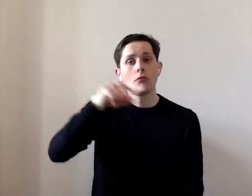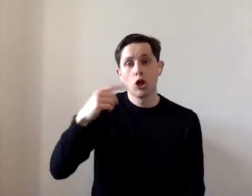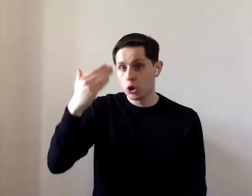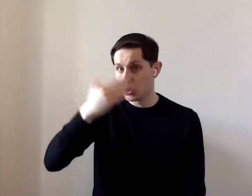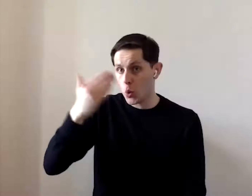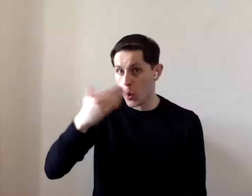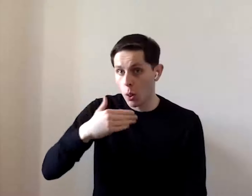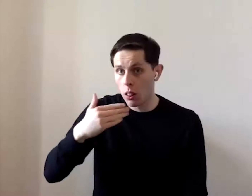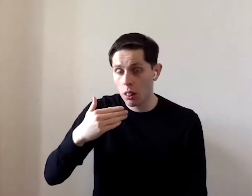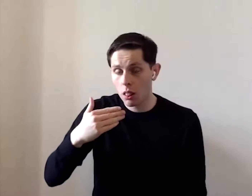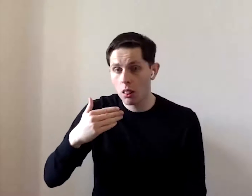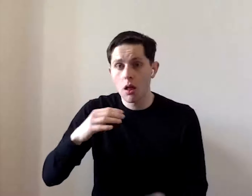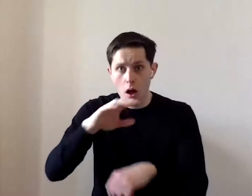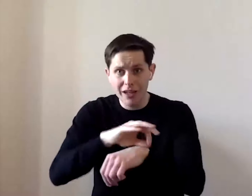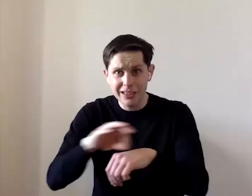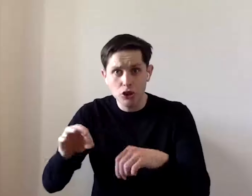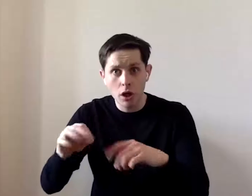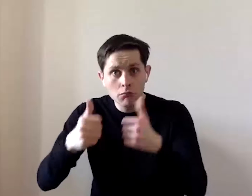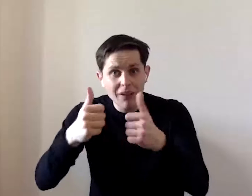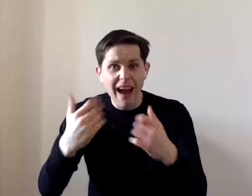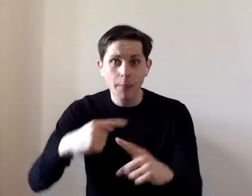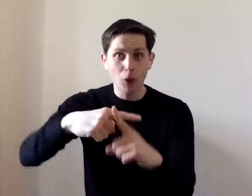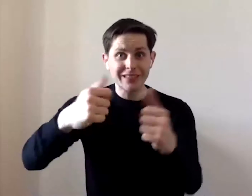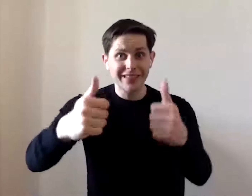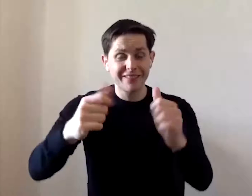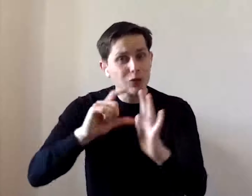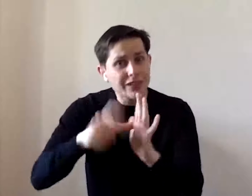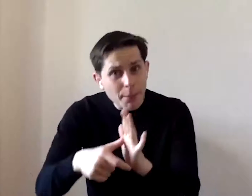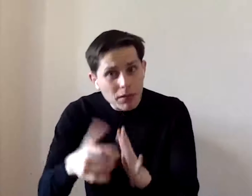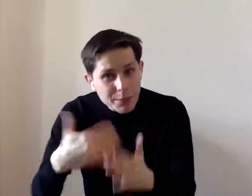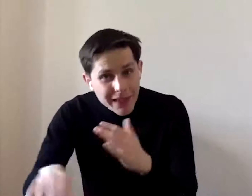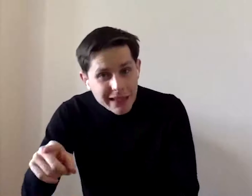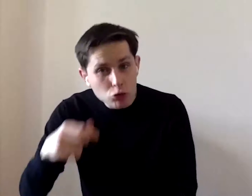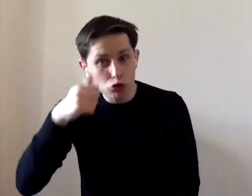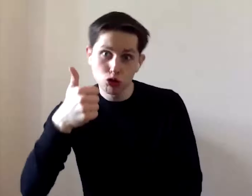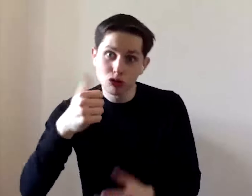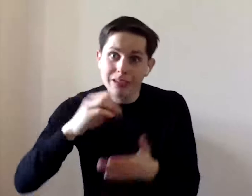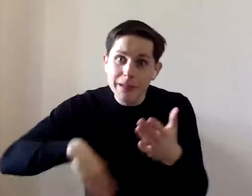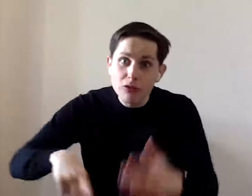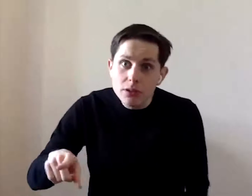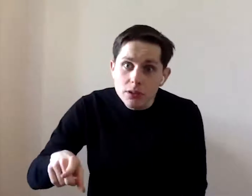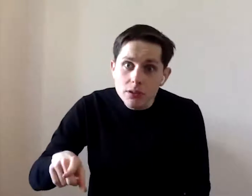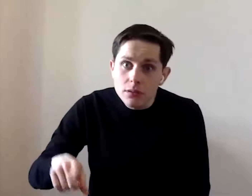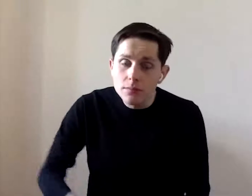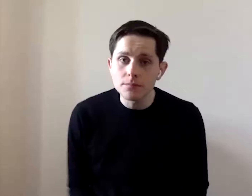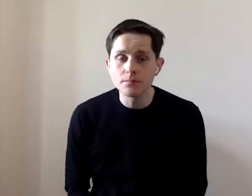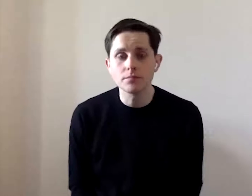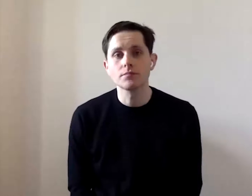of support in architecture school, particularly related to architecture education and the various methods we have to do within